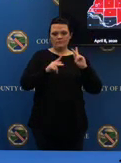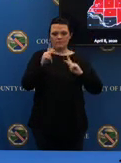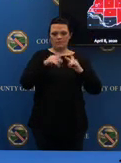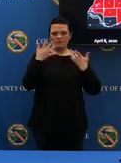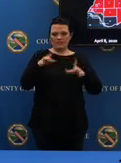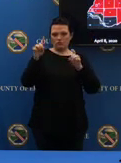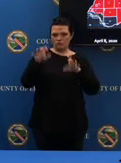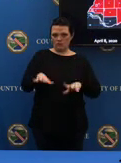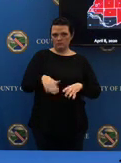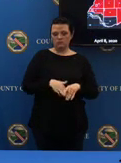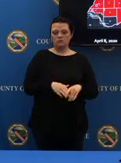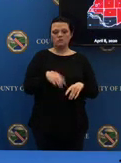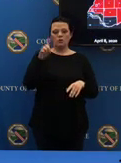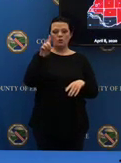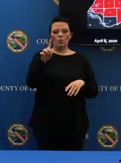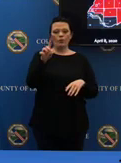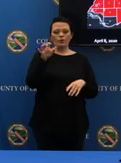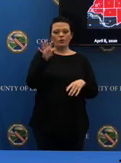tested.